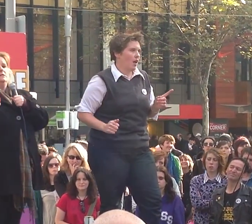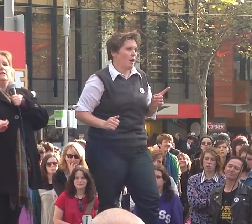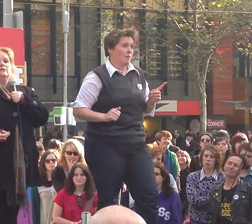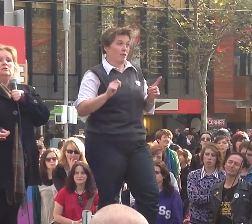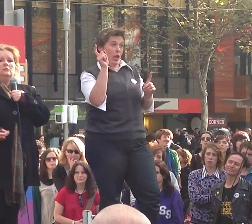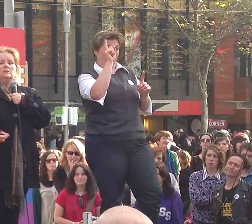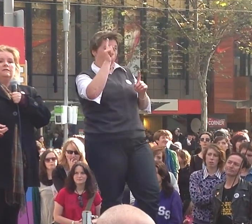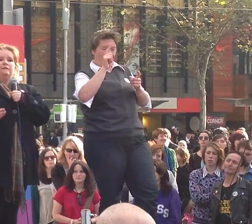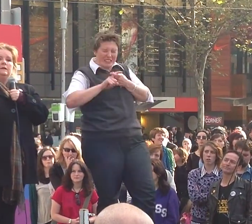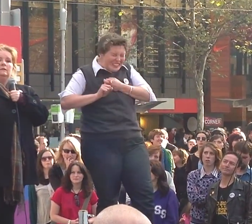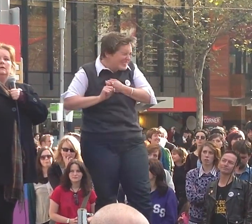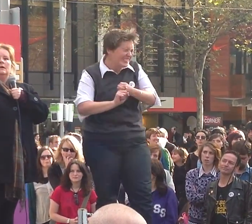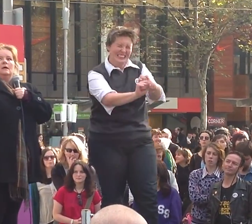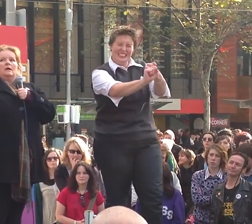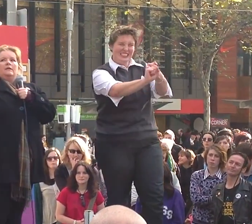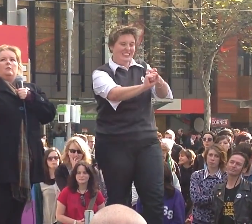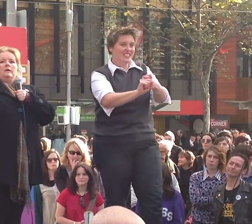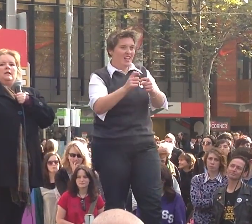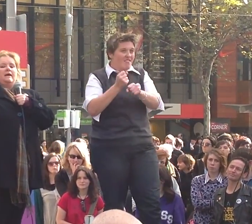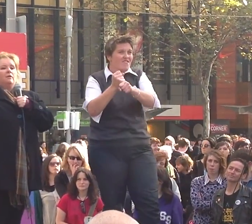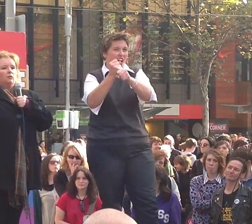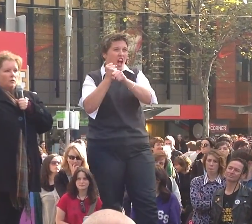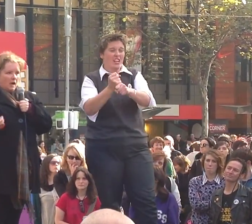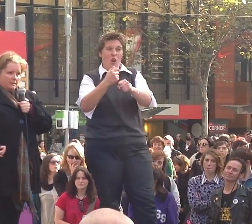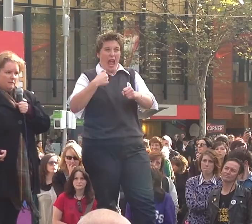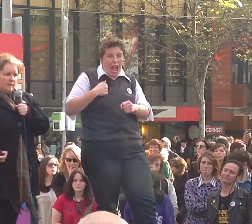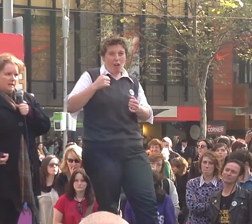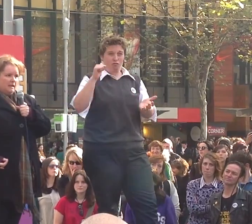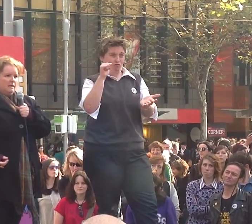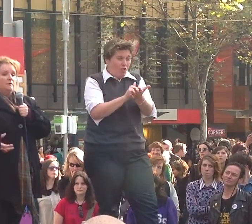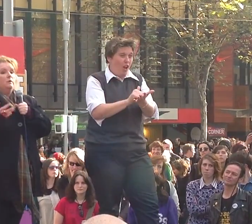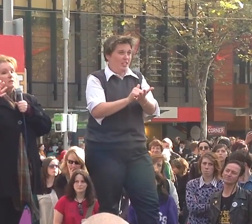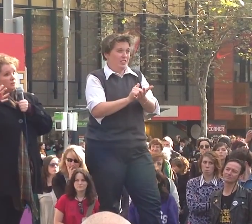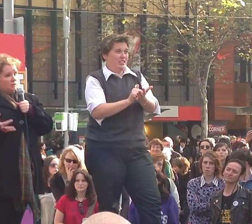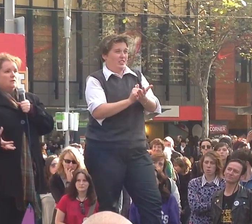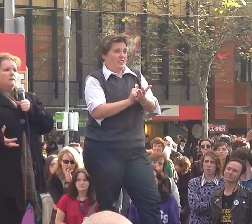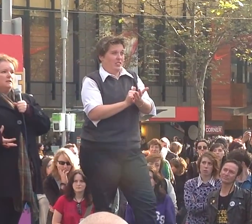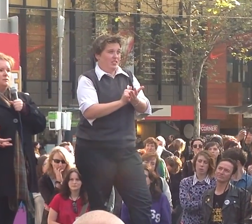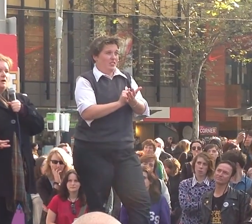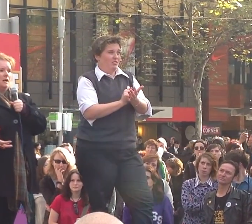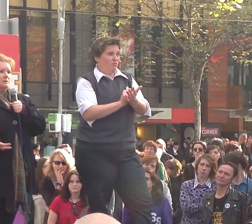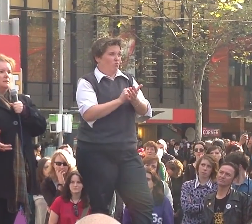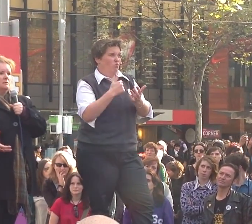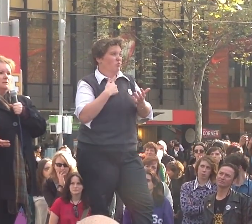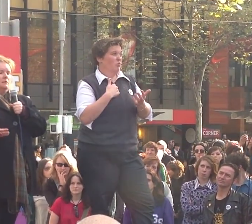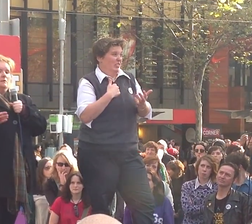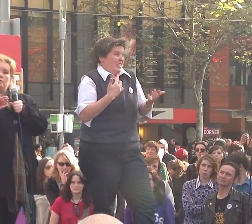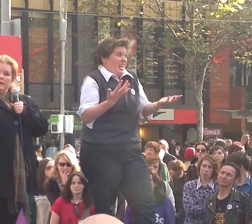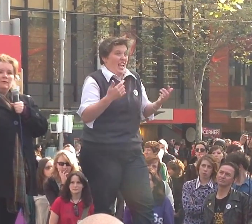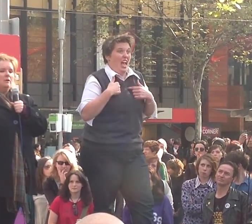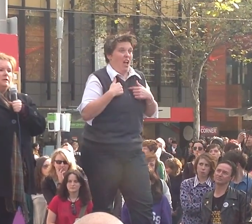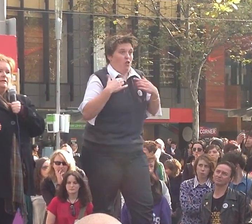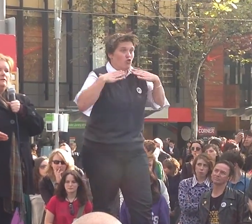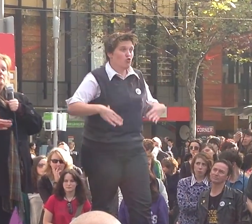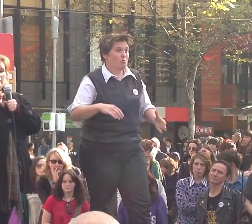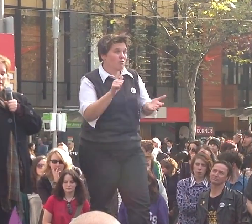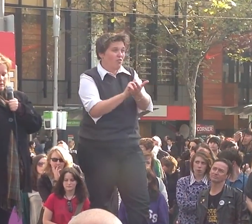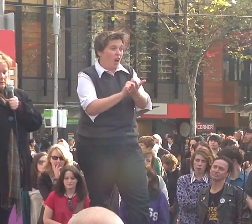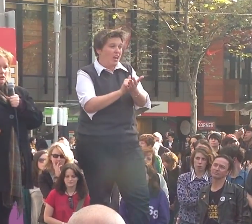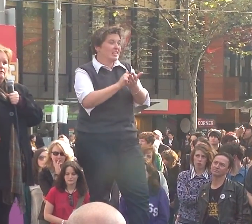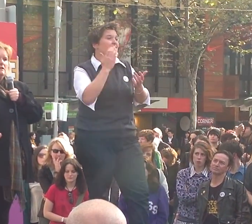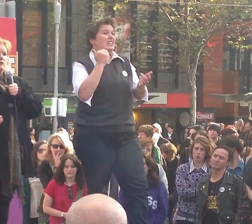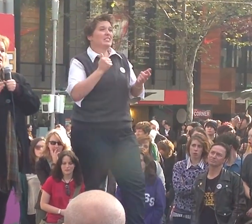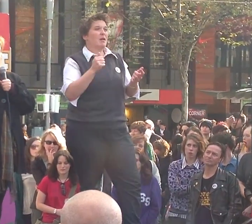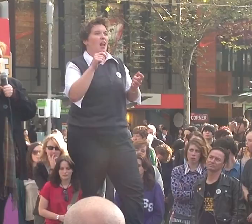is to continue to feel that we have a right to be here, that we deserve these rights, whether or not we're given them,